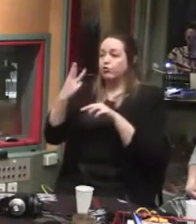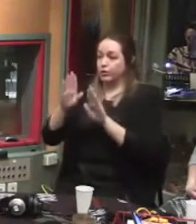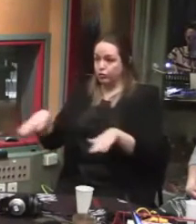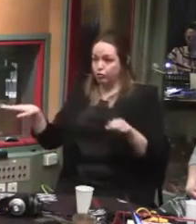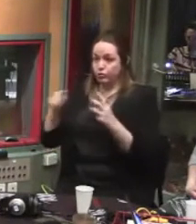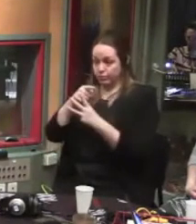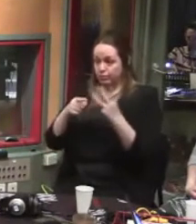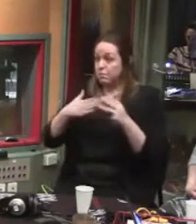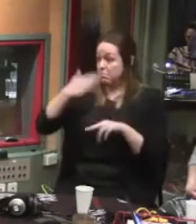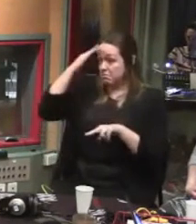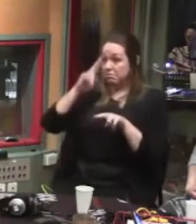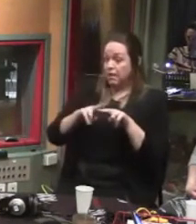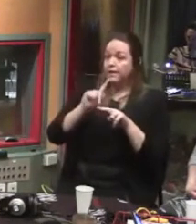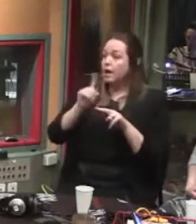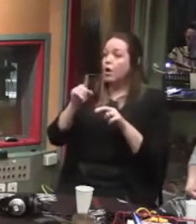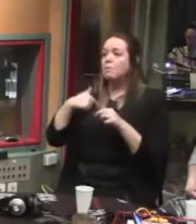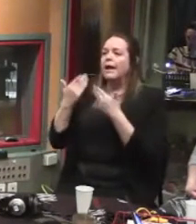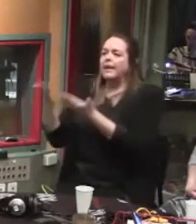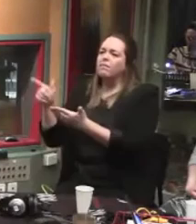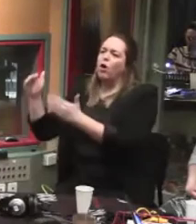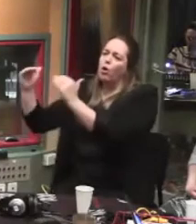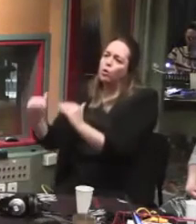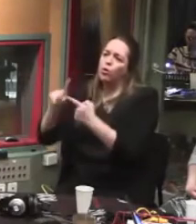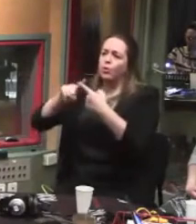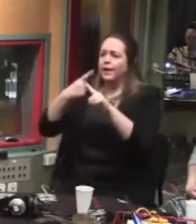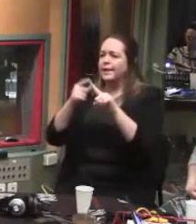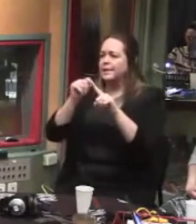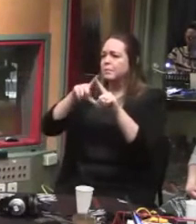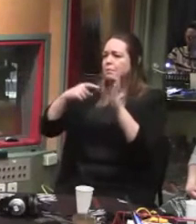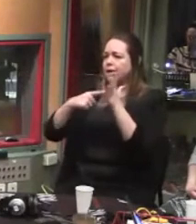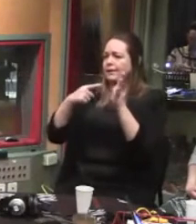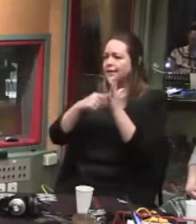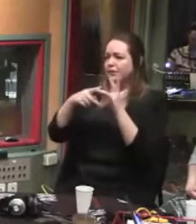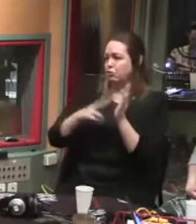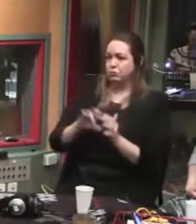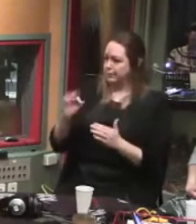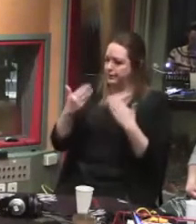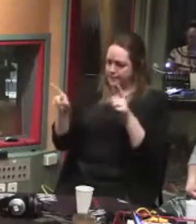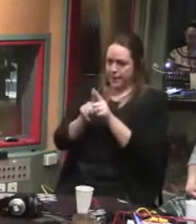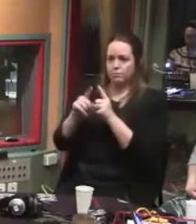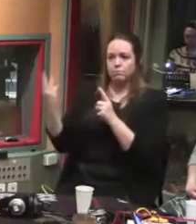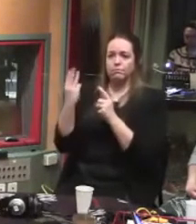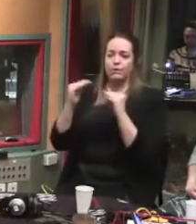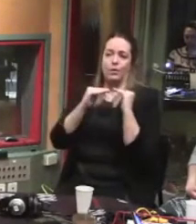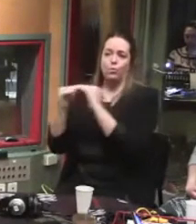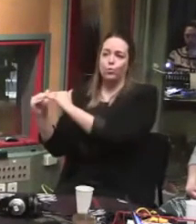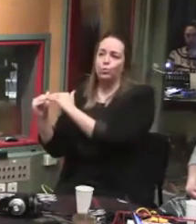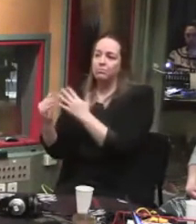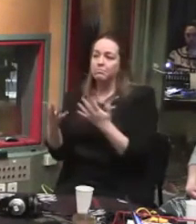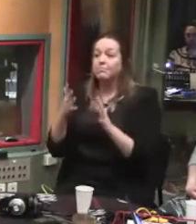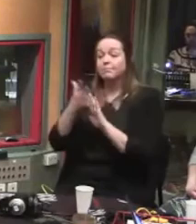they wouldn't lower expectations by limiting what I did. And so that meant that I had a